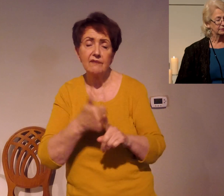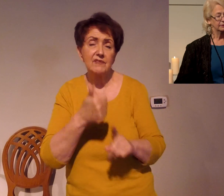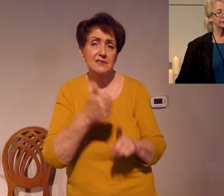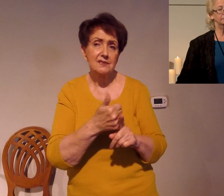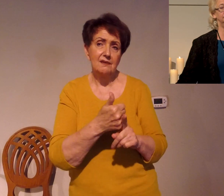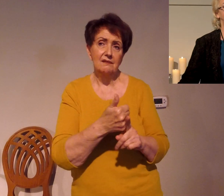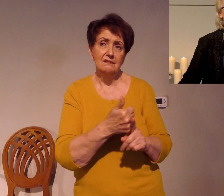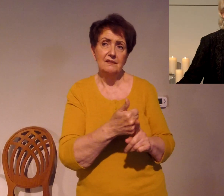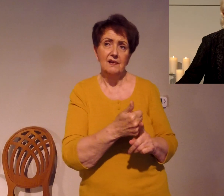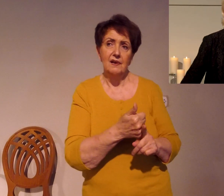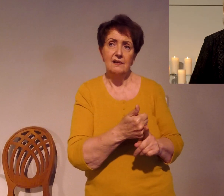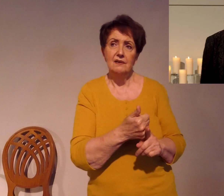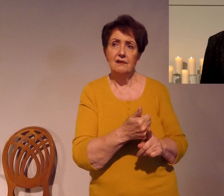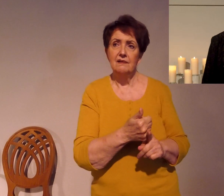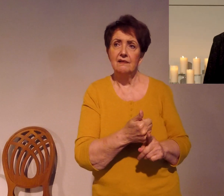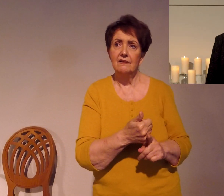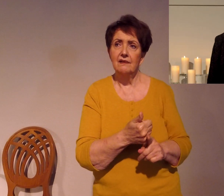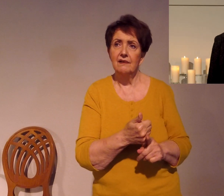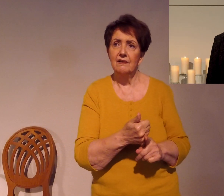itself,